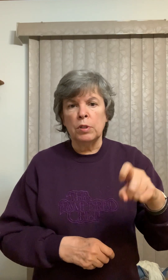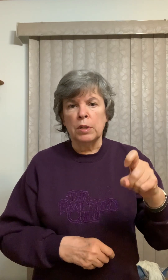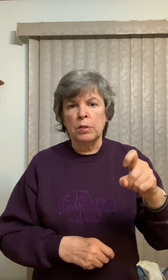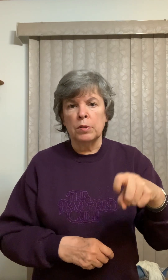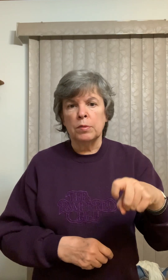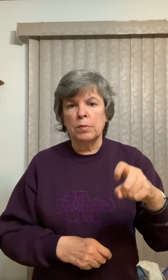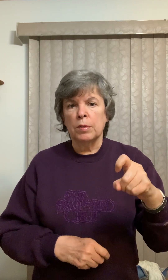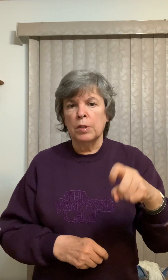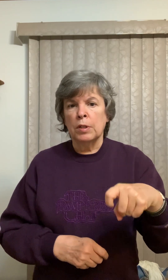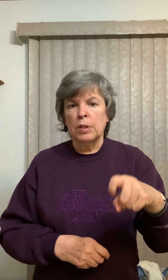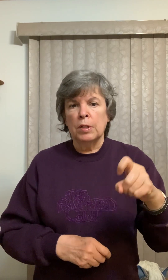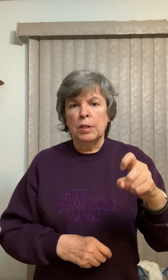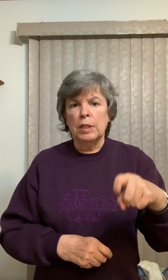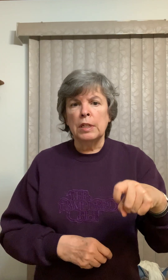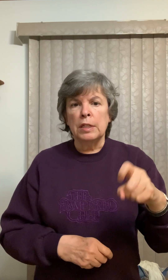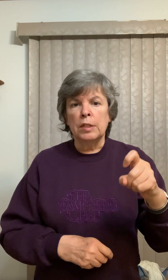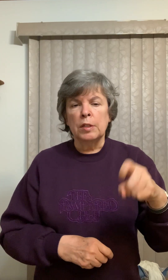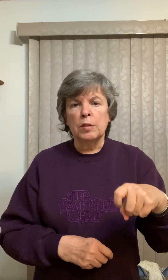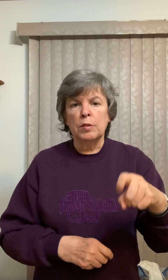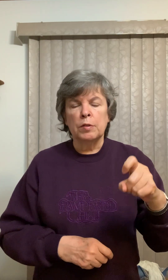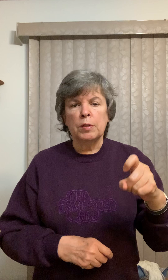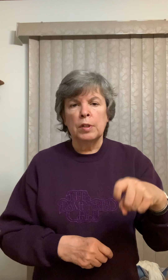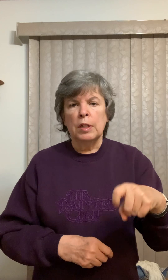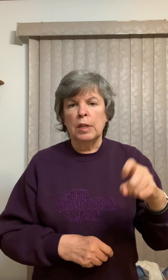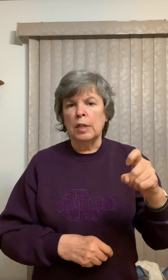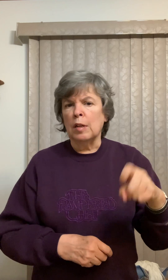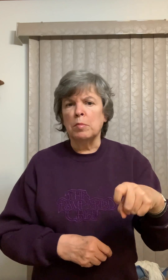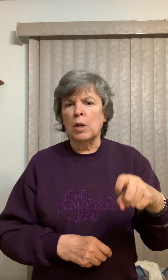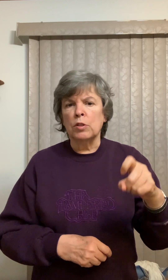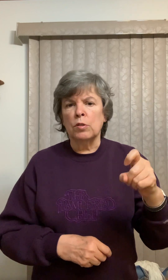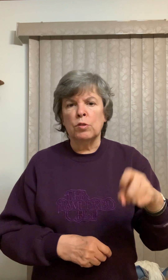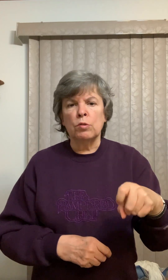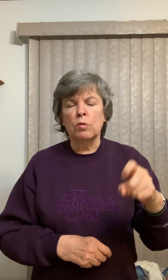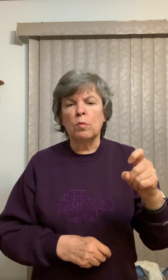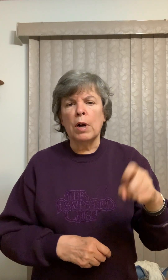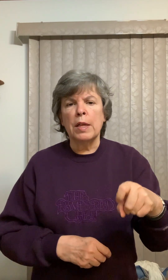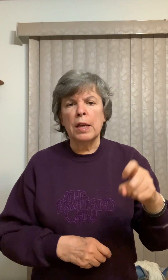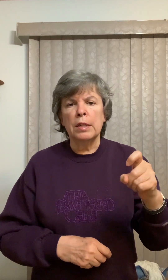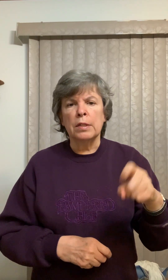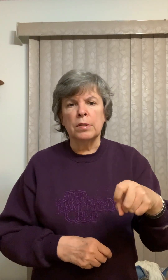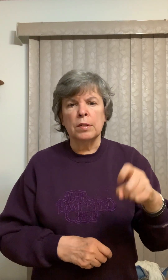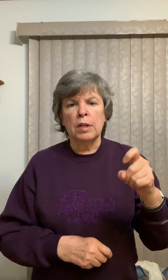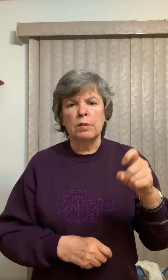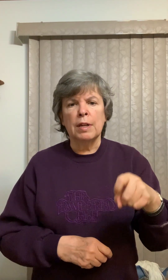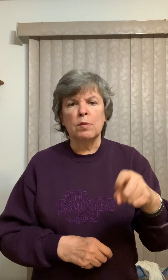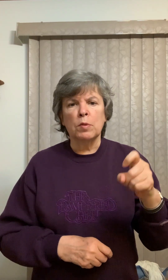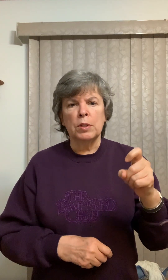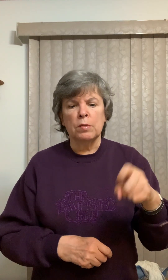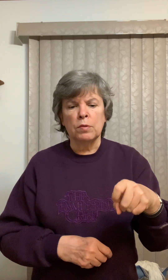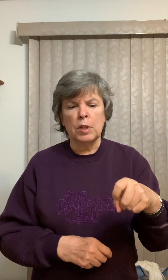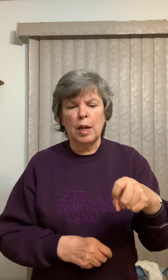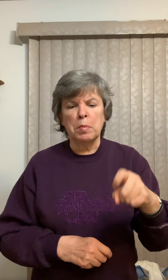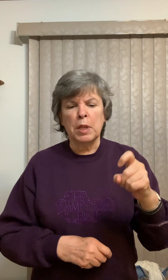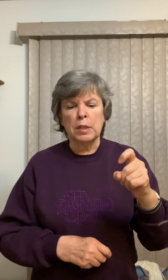this, need. And I'm not sure why that is. I don't have a reason for that, but that's